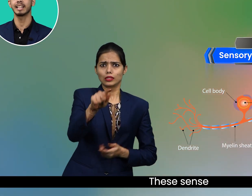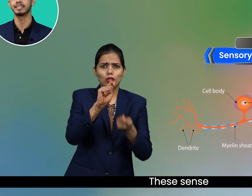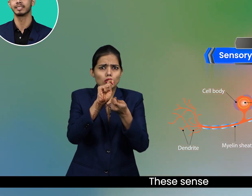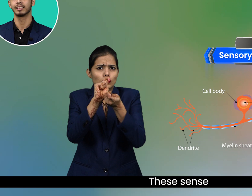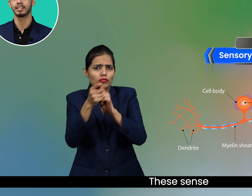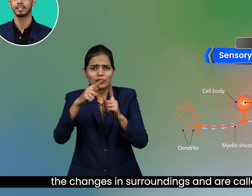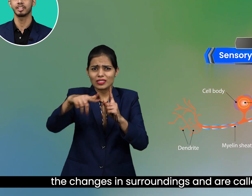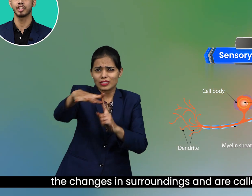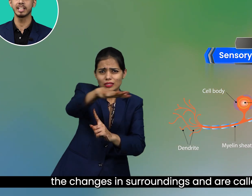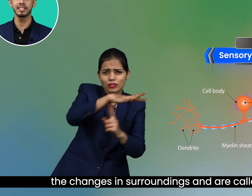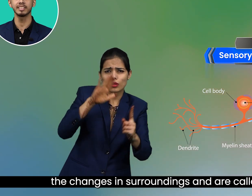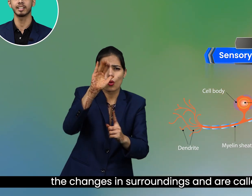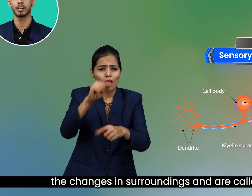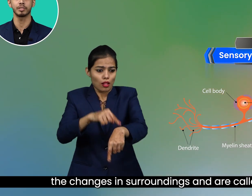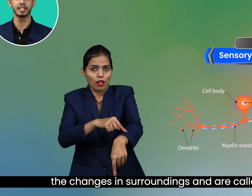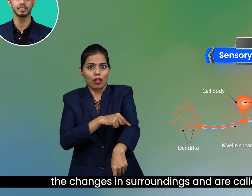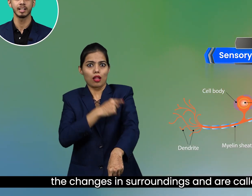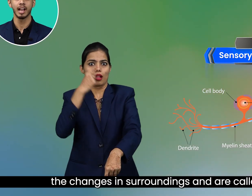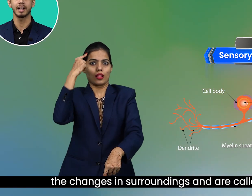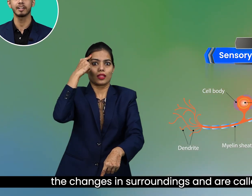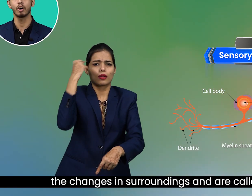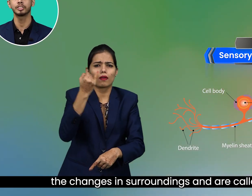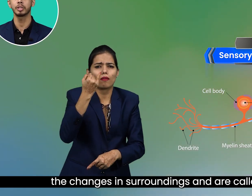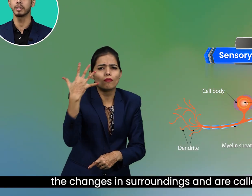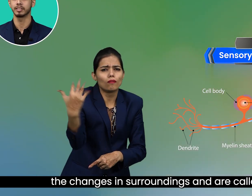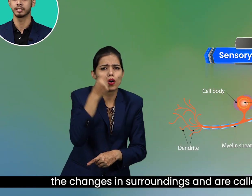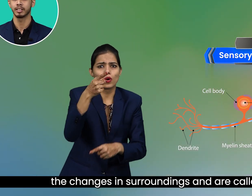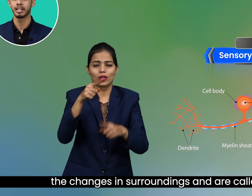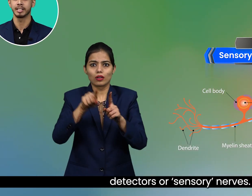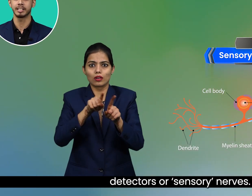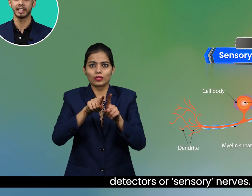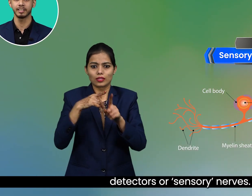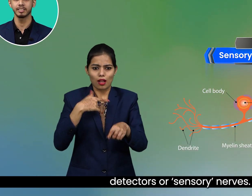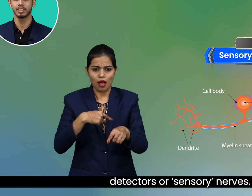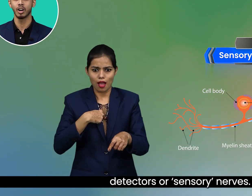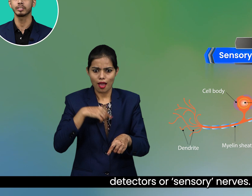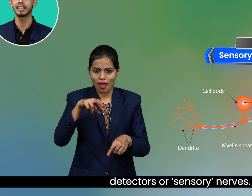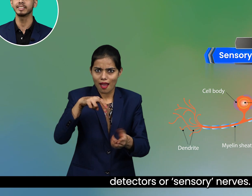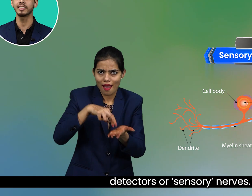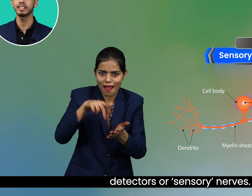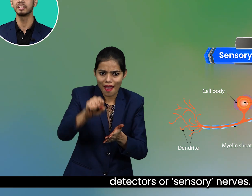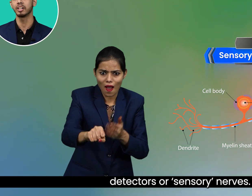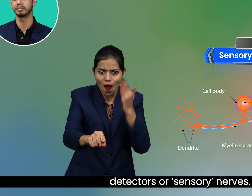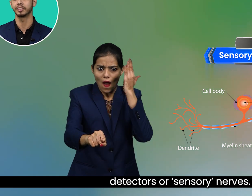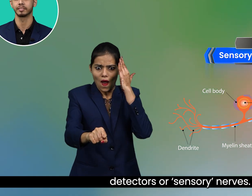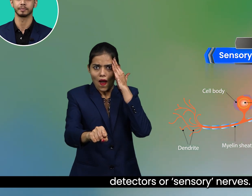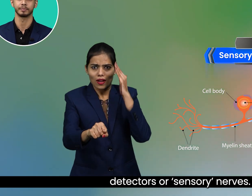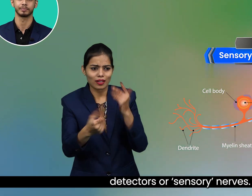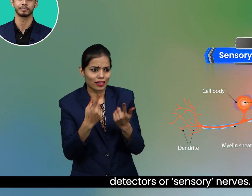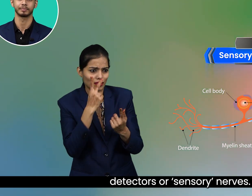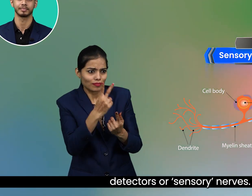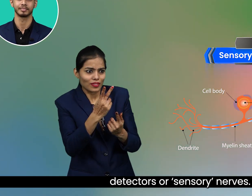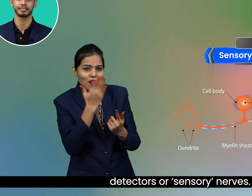These sense the changes in surroundings and are called stimulus, detectors, or sensory nerves.